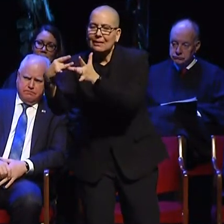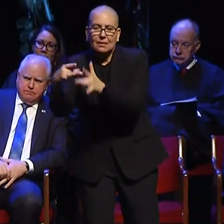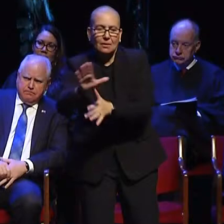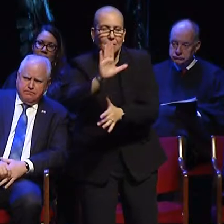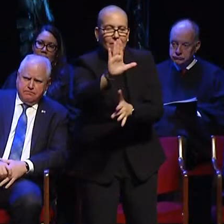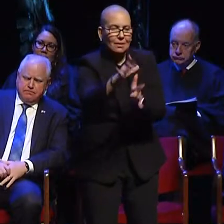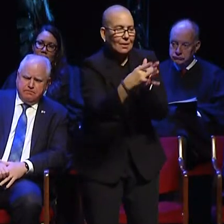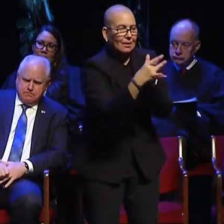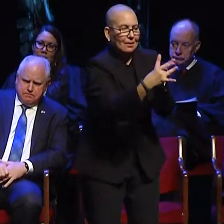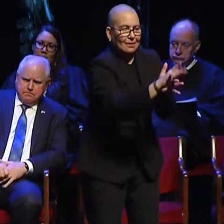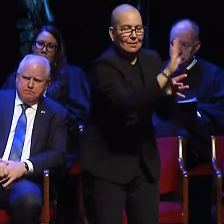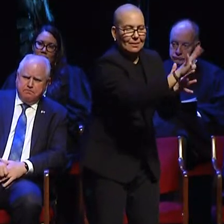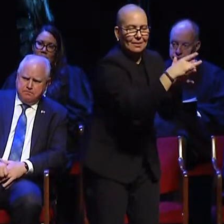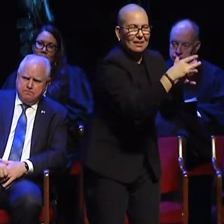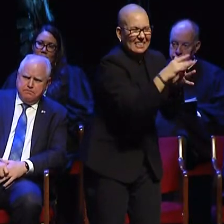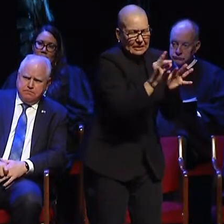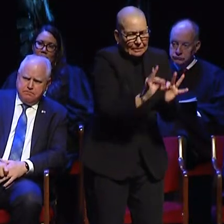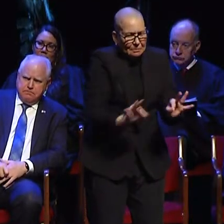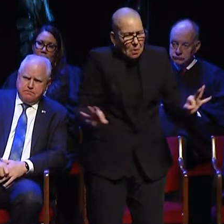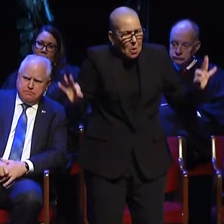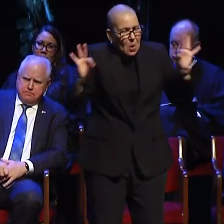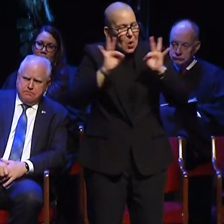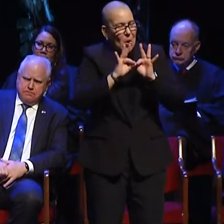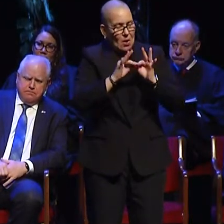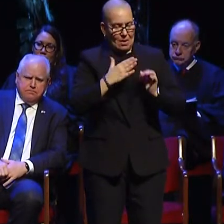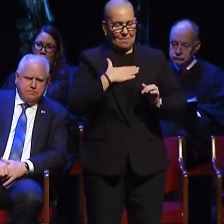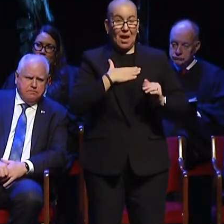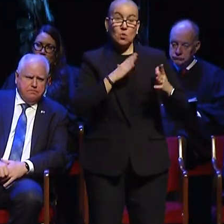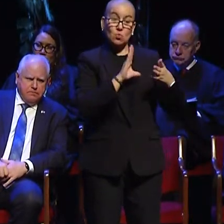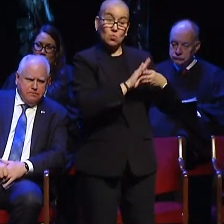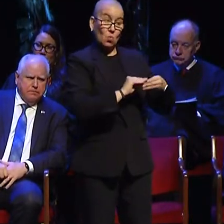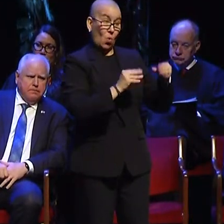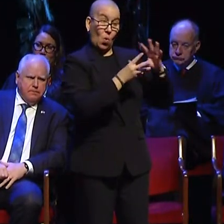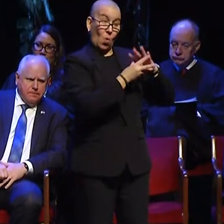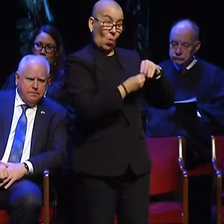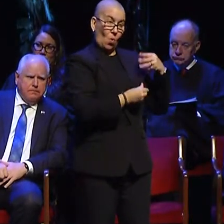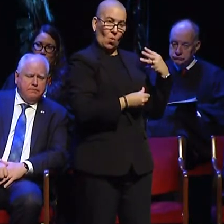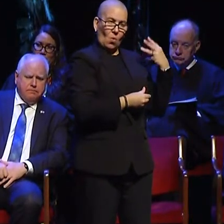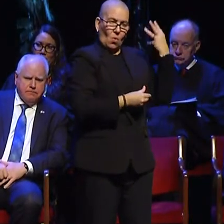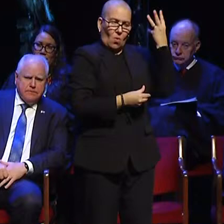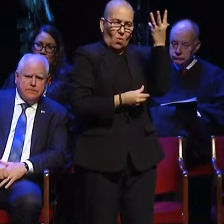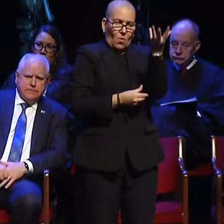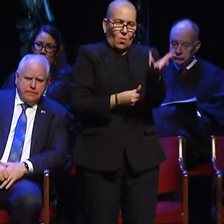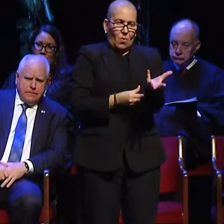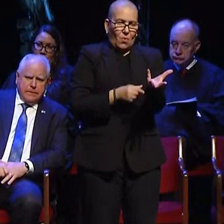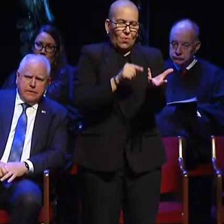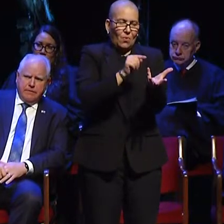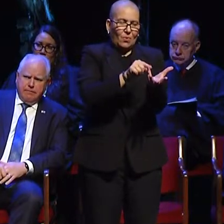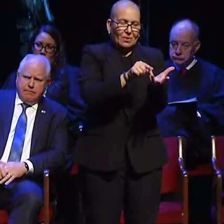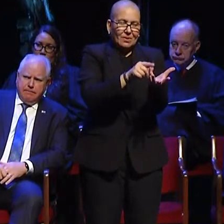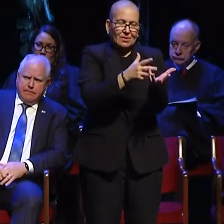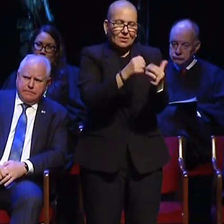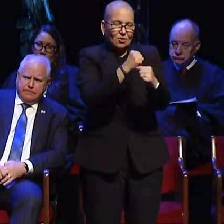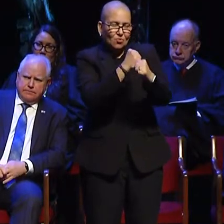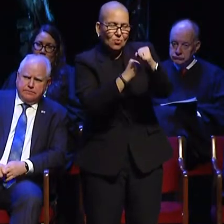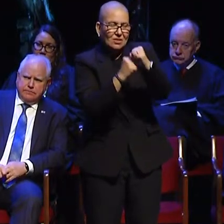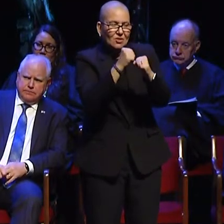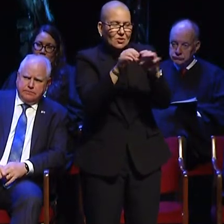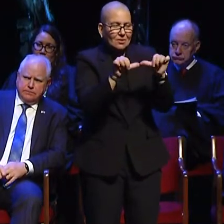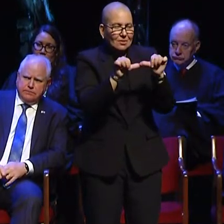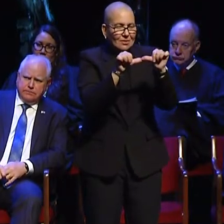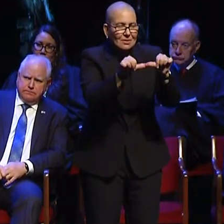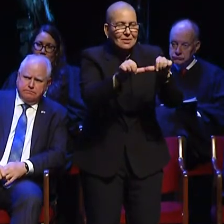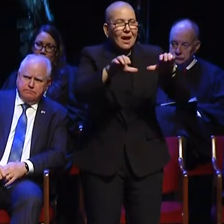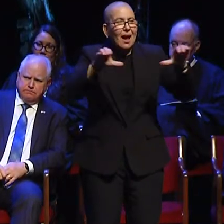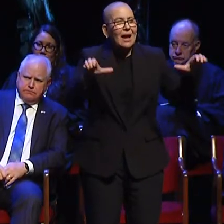mine and the governor's legacy is building a lasting infrastructure to keep doing what is right long after we